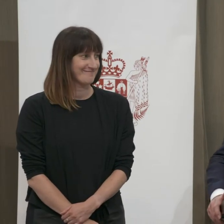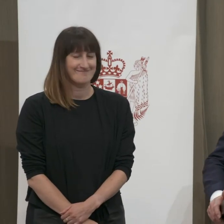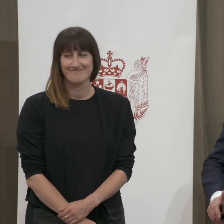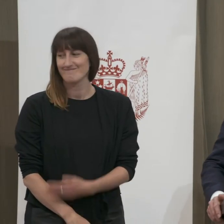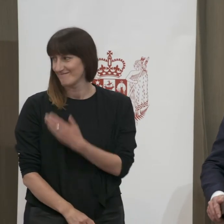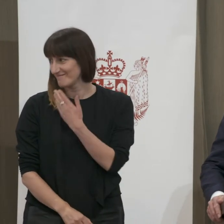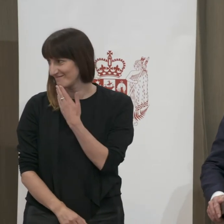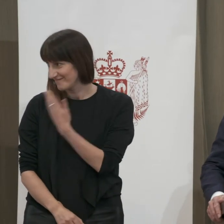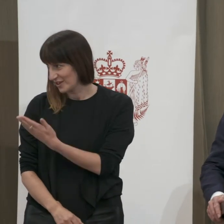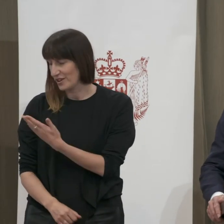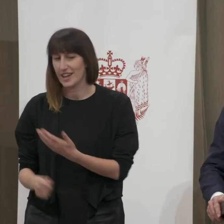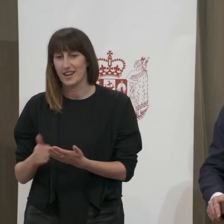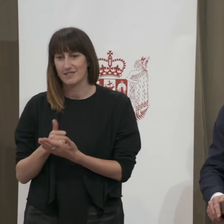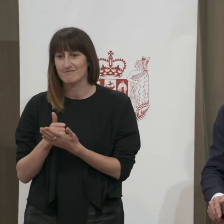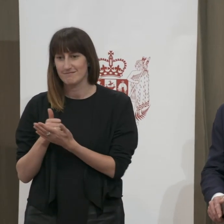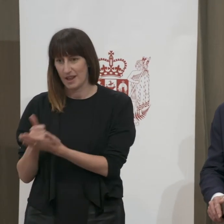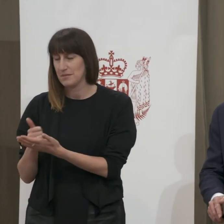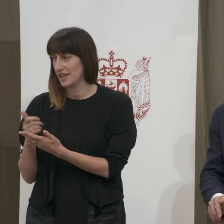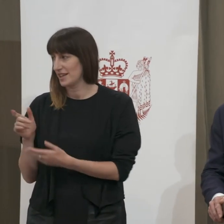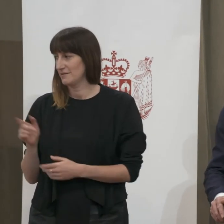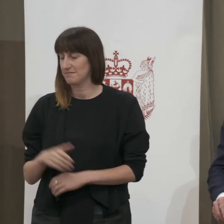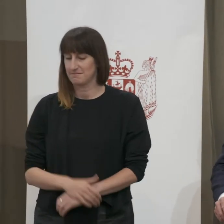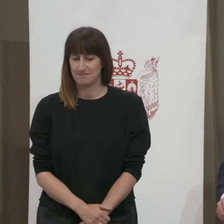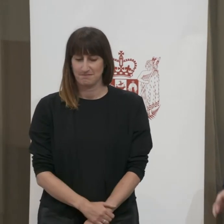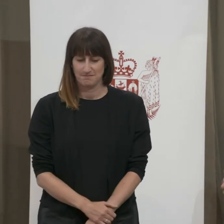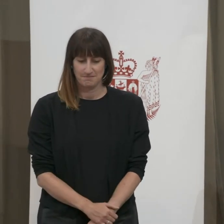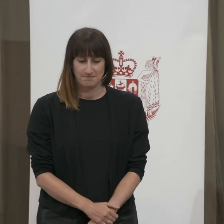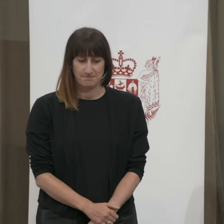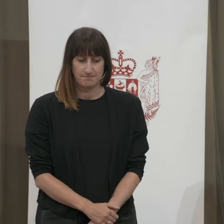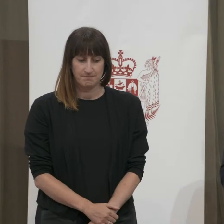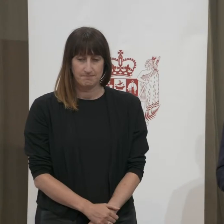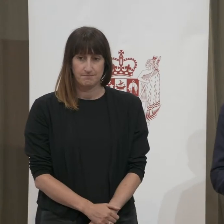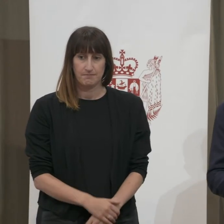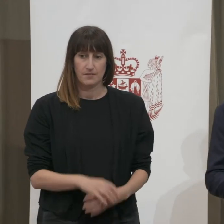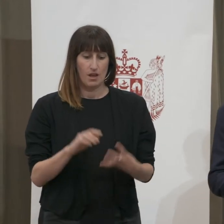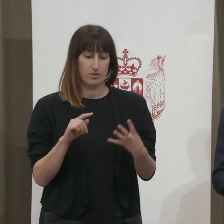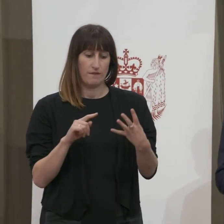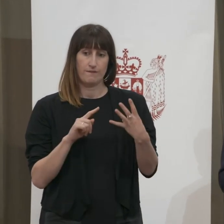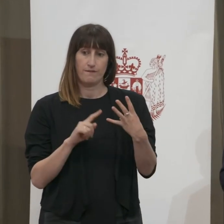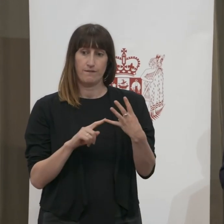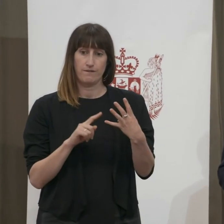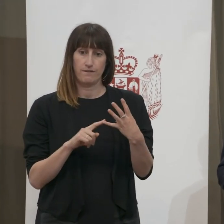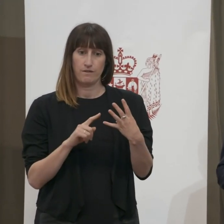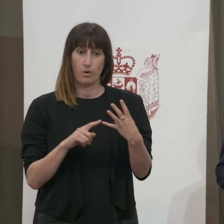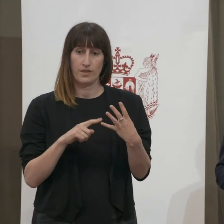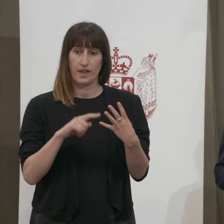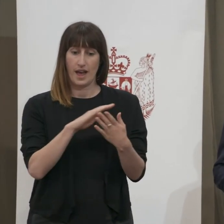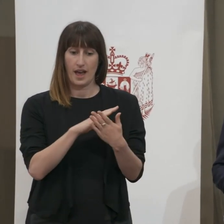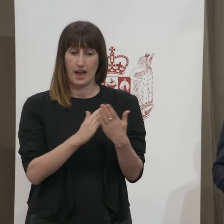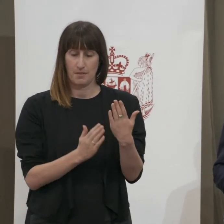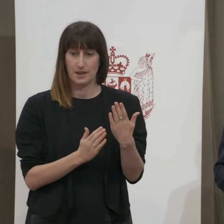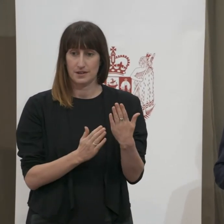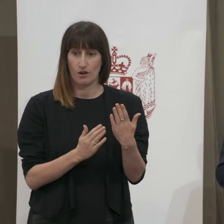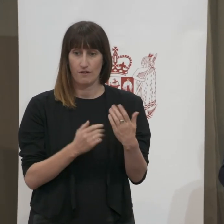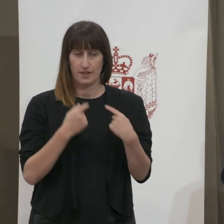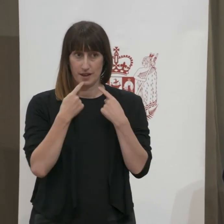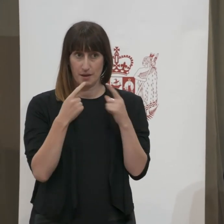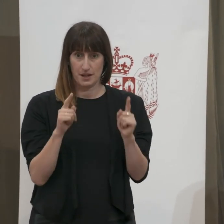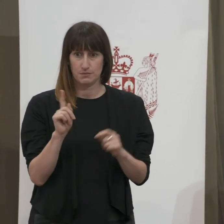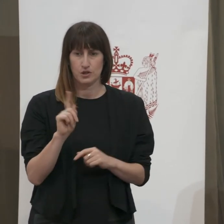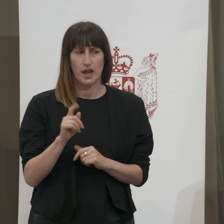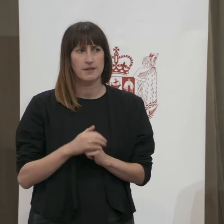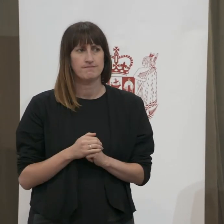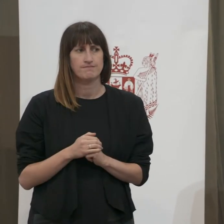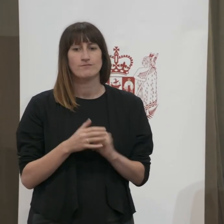Kia ora, ngā mihi ki a koe, Pēni. The fourth element of the announcement today is in relation